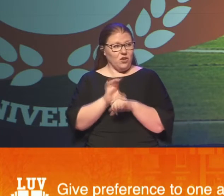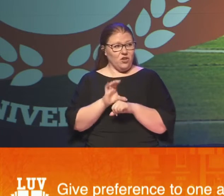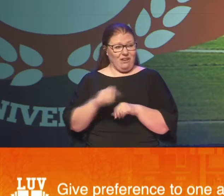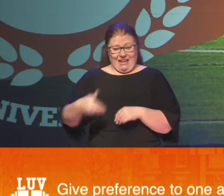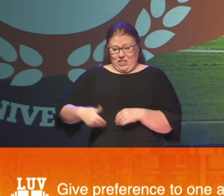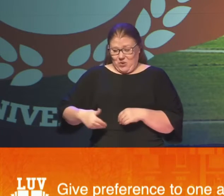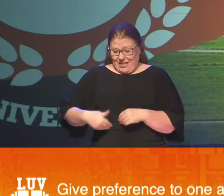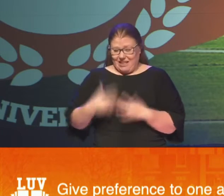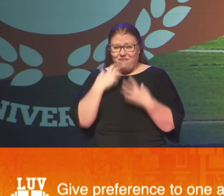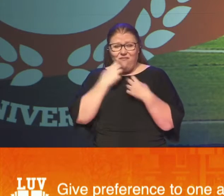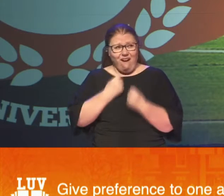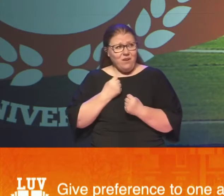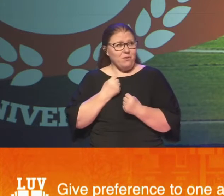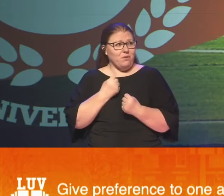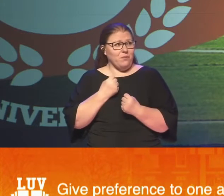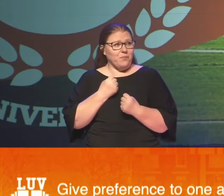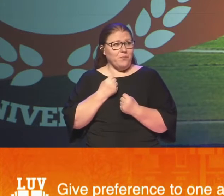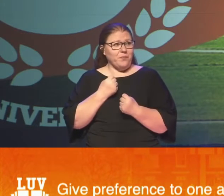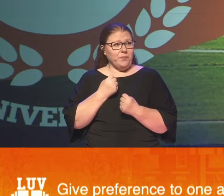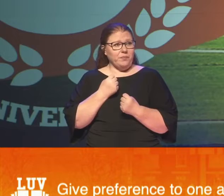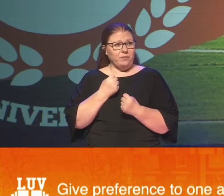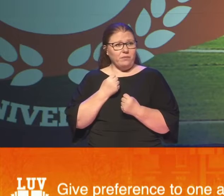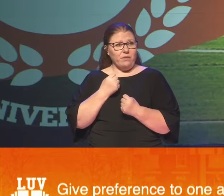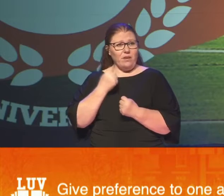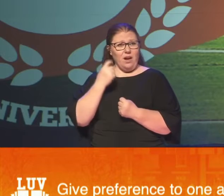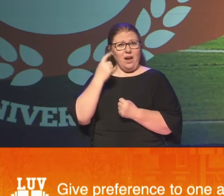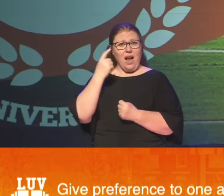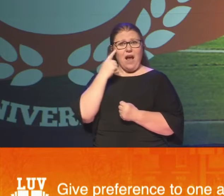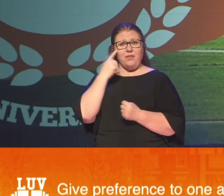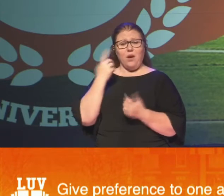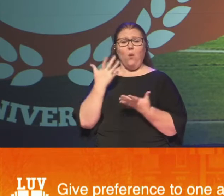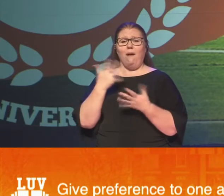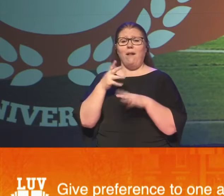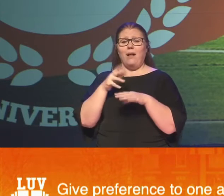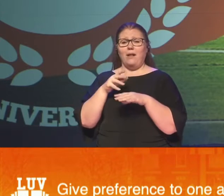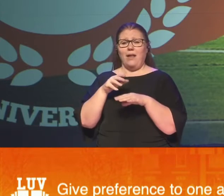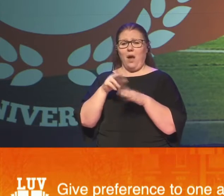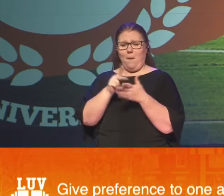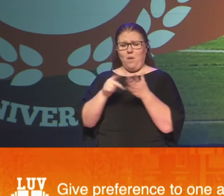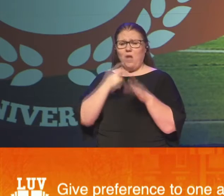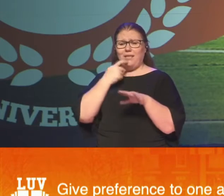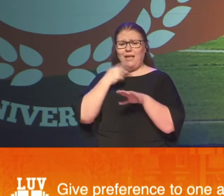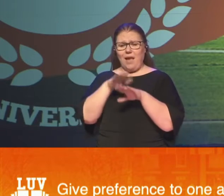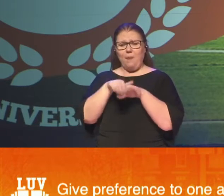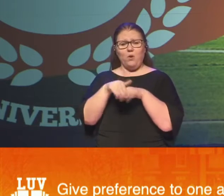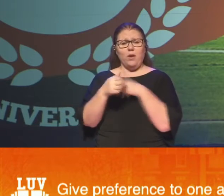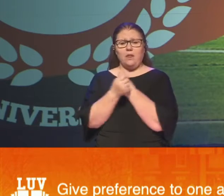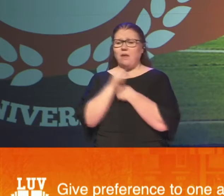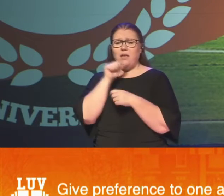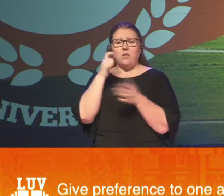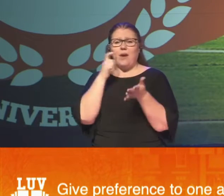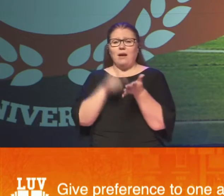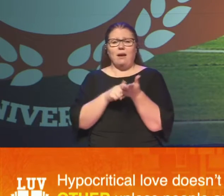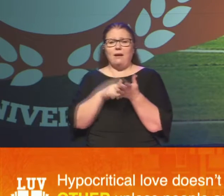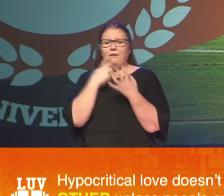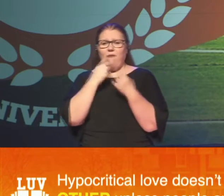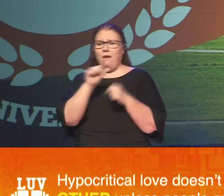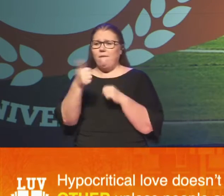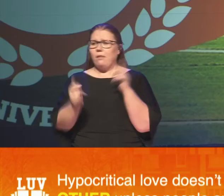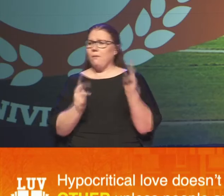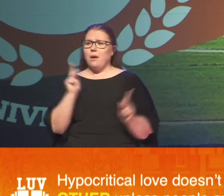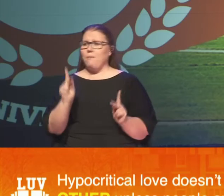in life. So I think Paul would say, well, here's the deal. Here's what hypocritical love does. Hypocritical love doesn't recognize the value of